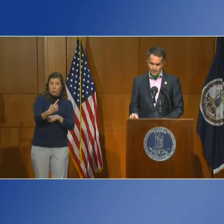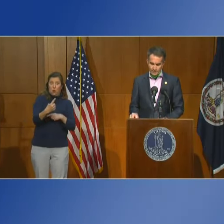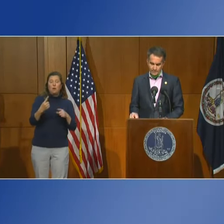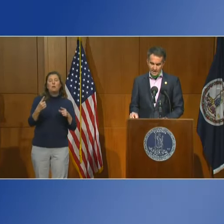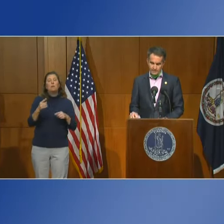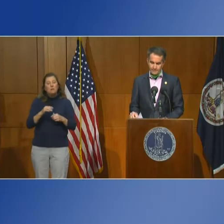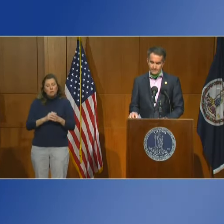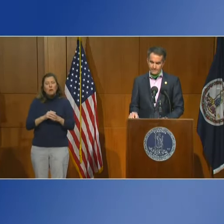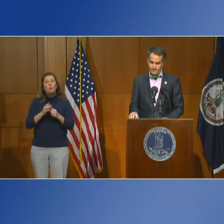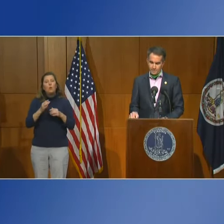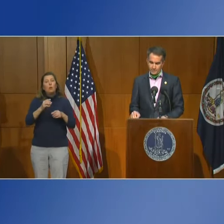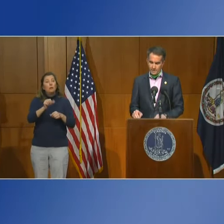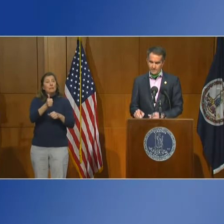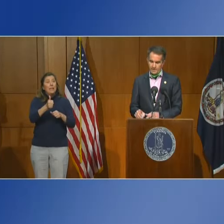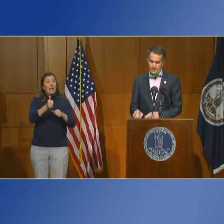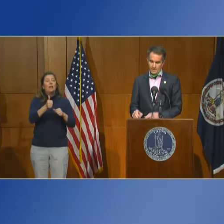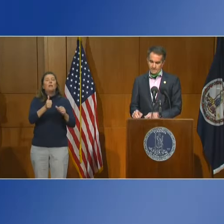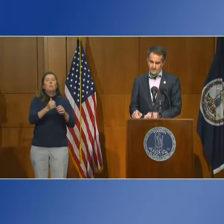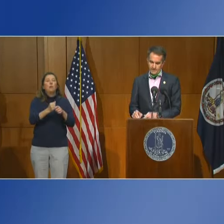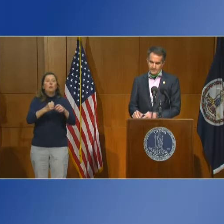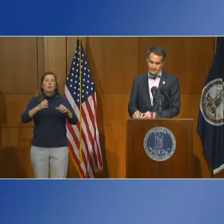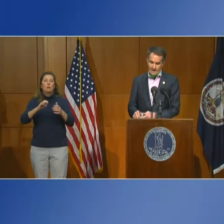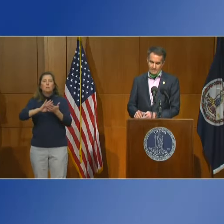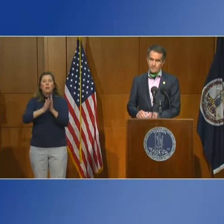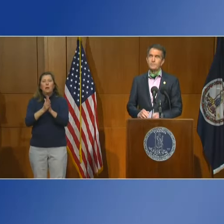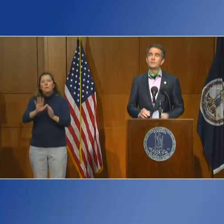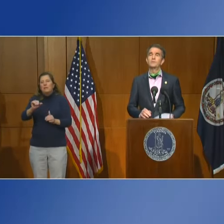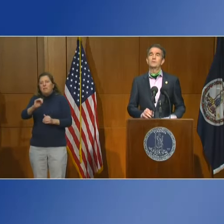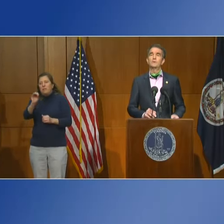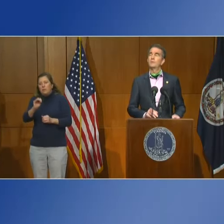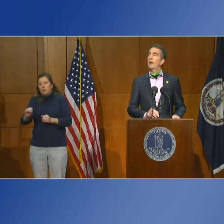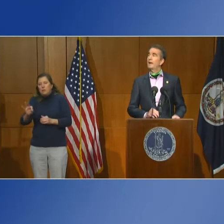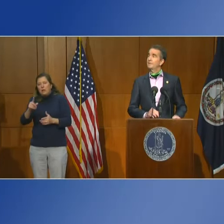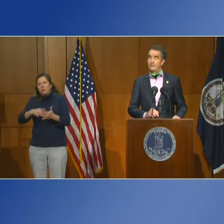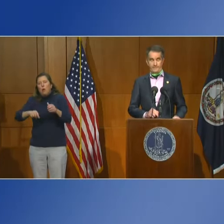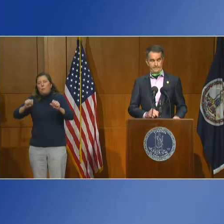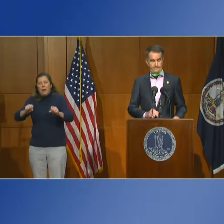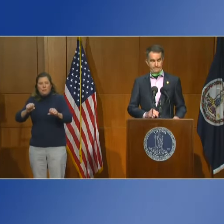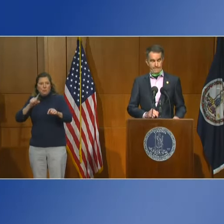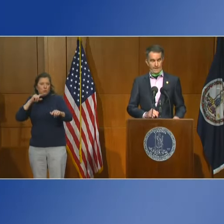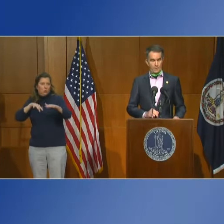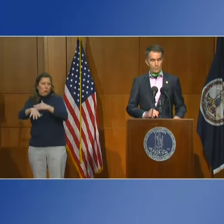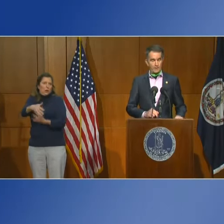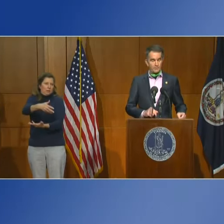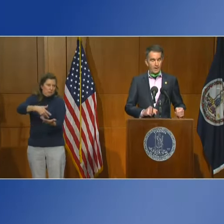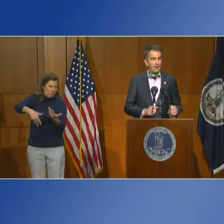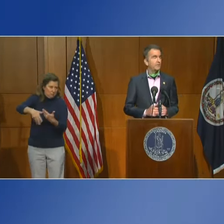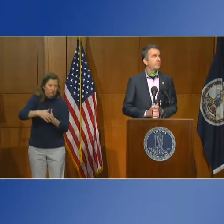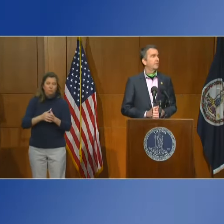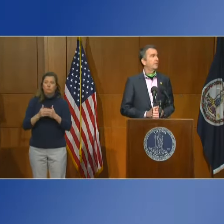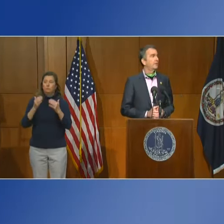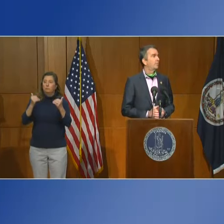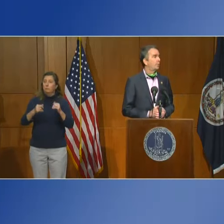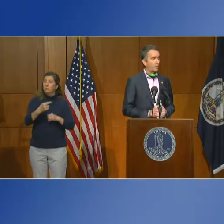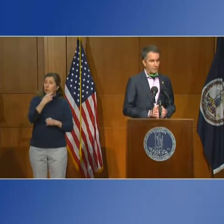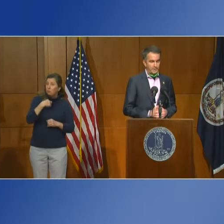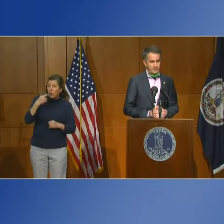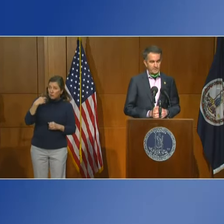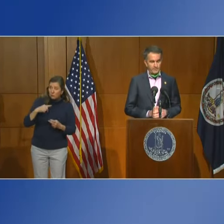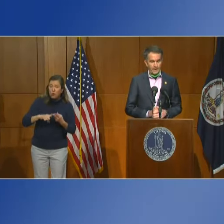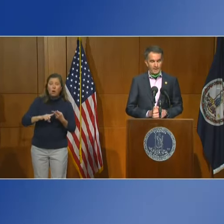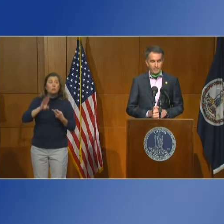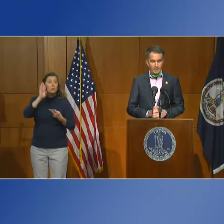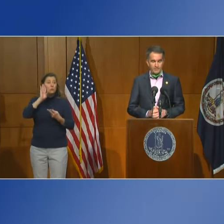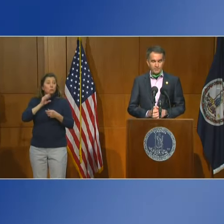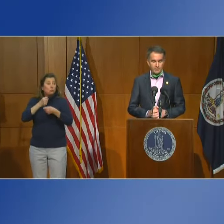slightly increase that to 50% of the establishment's capacity. Restaurants,